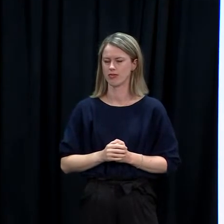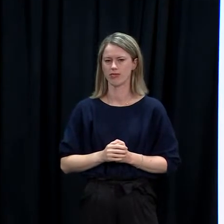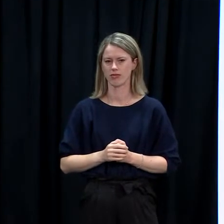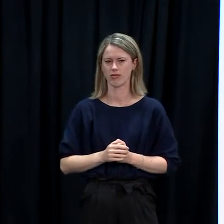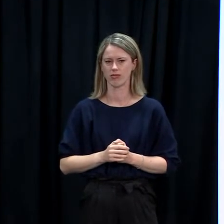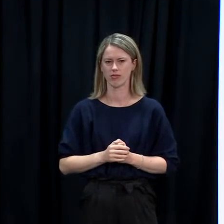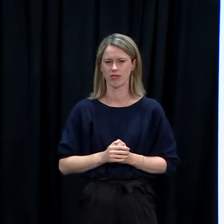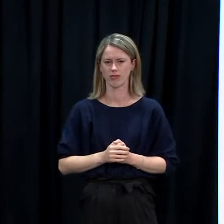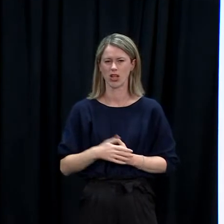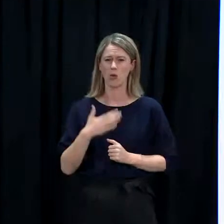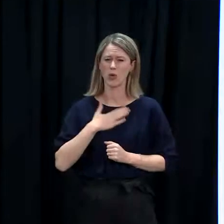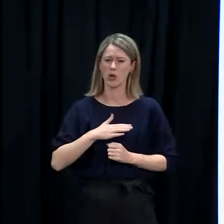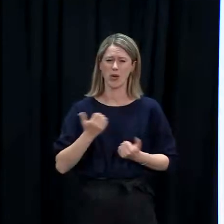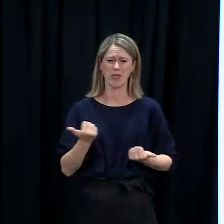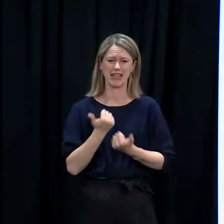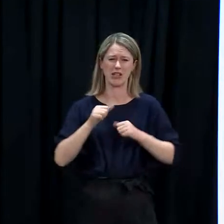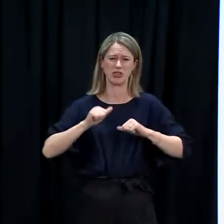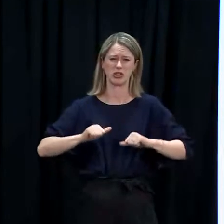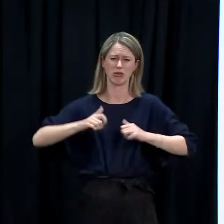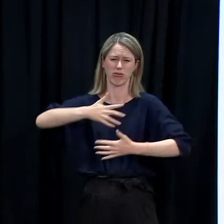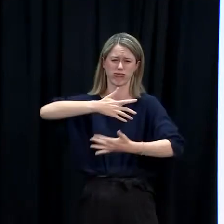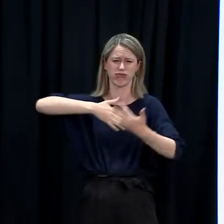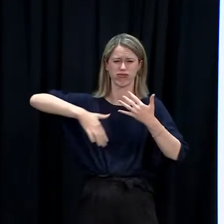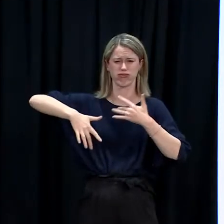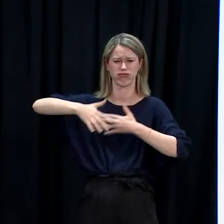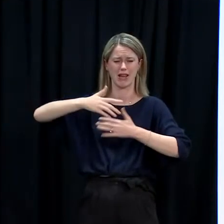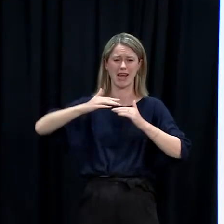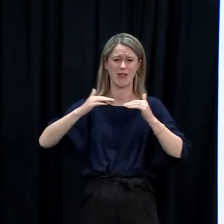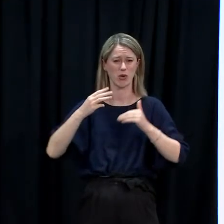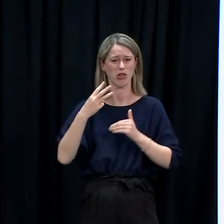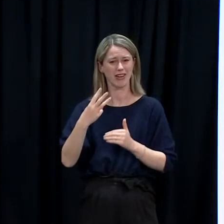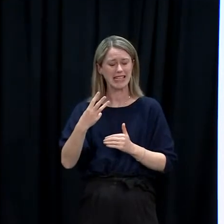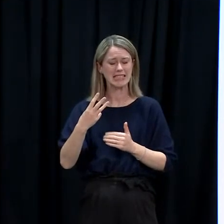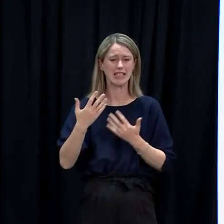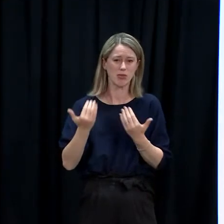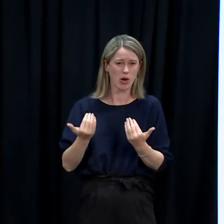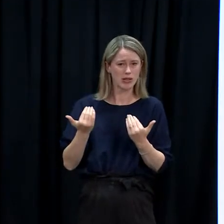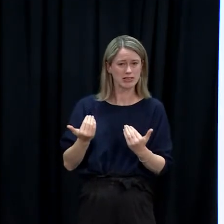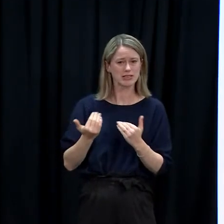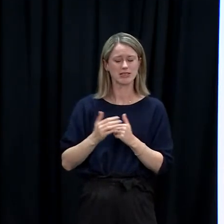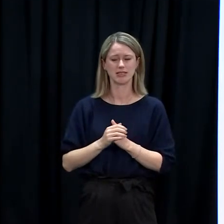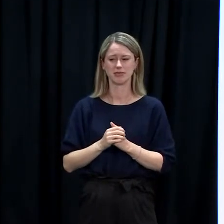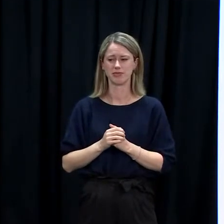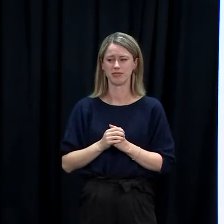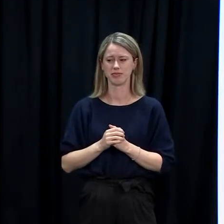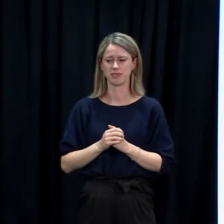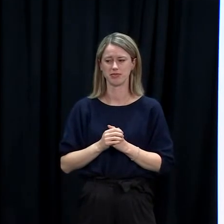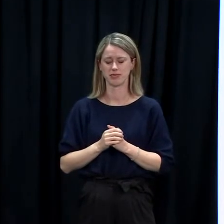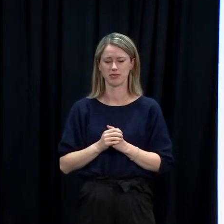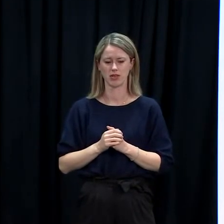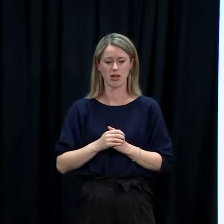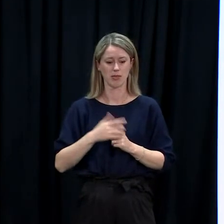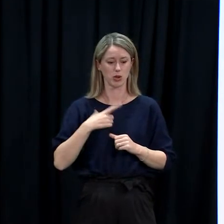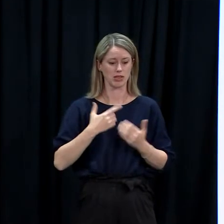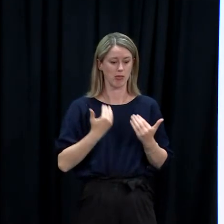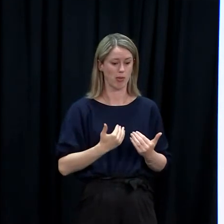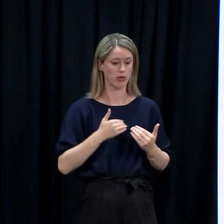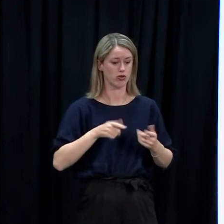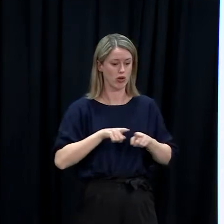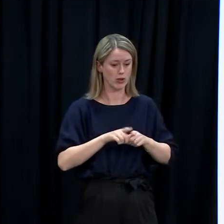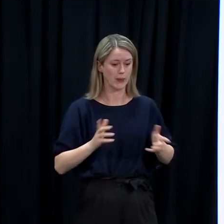to minimise the number of students on site at this particular point as much as that we can. as we continue to get our vaccination rates